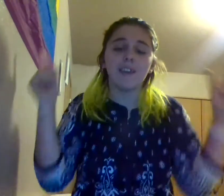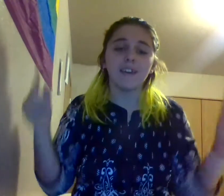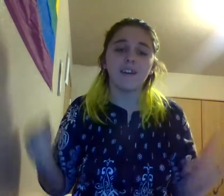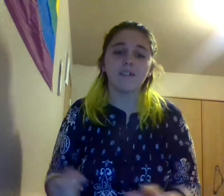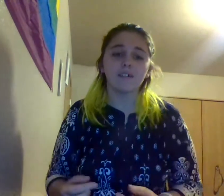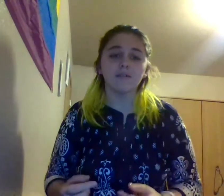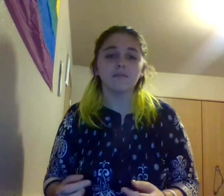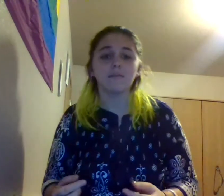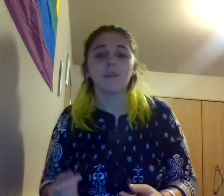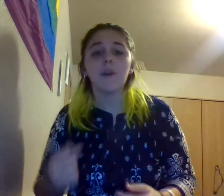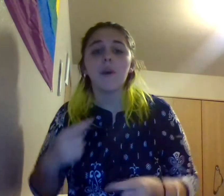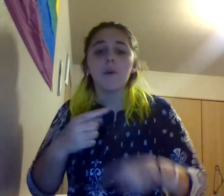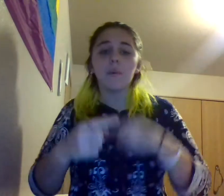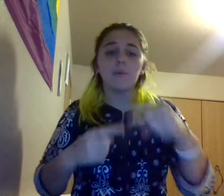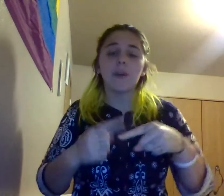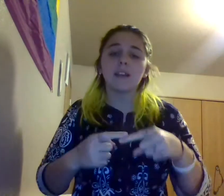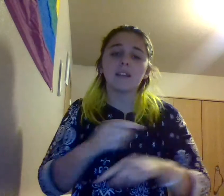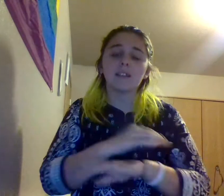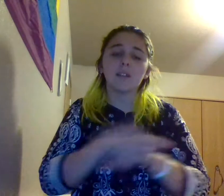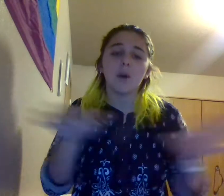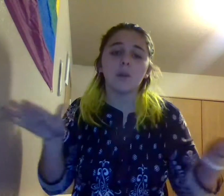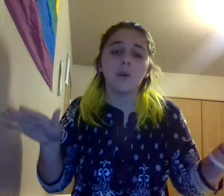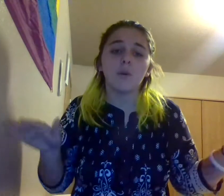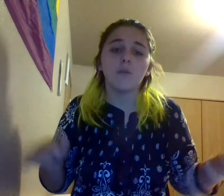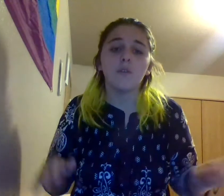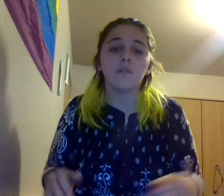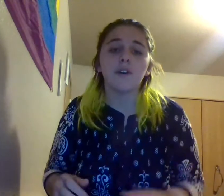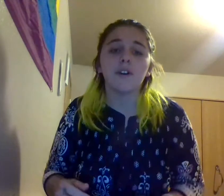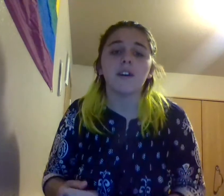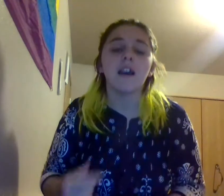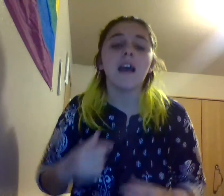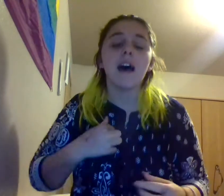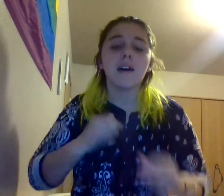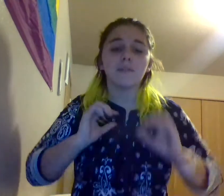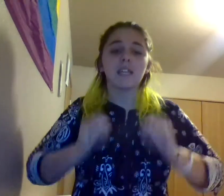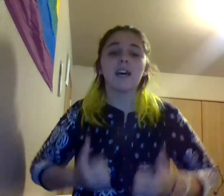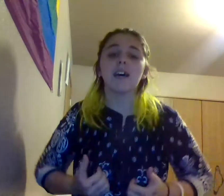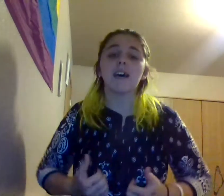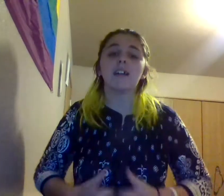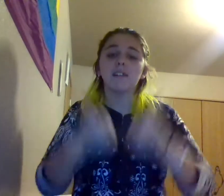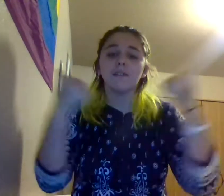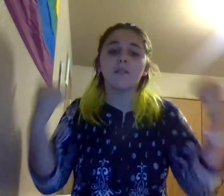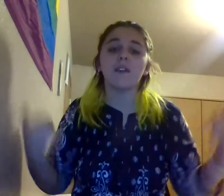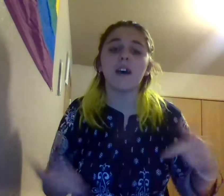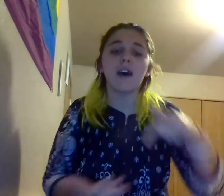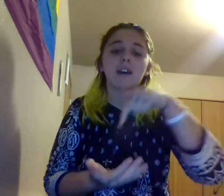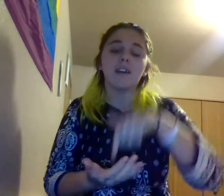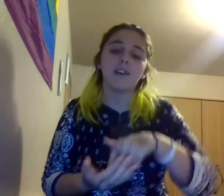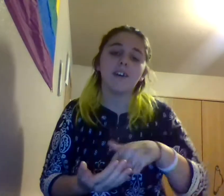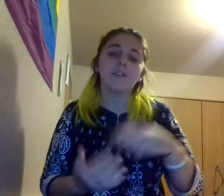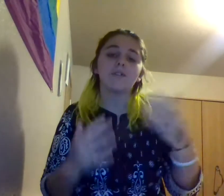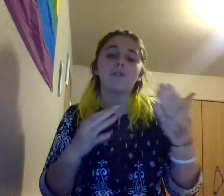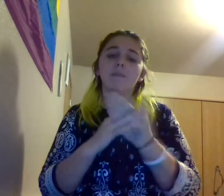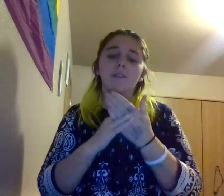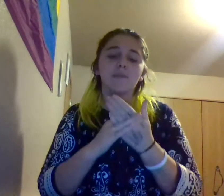up when it's all over. I'm tired of living right here in between.